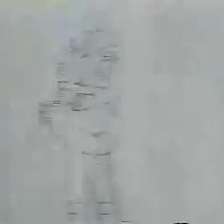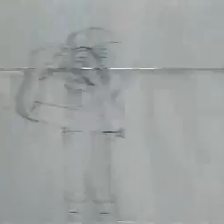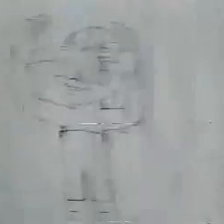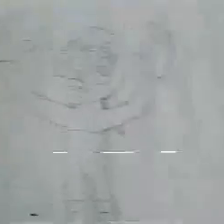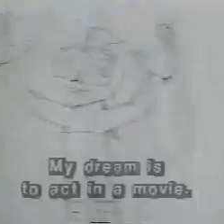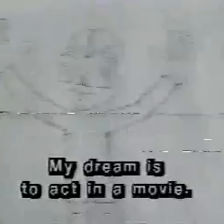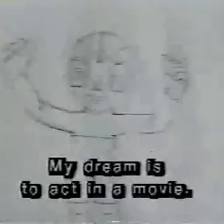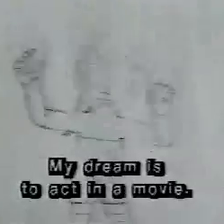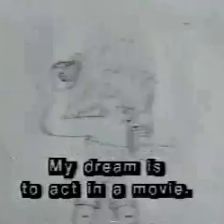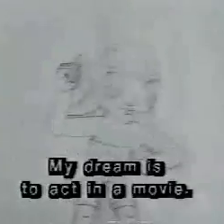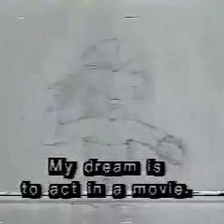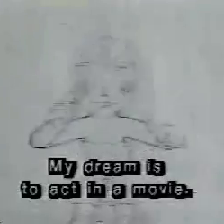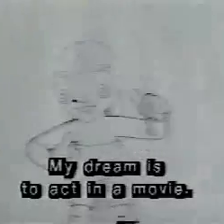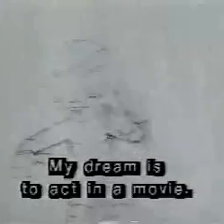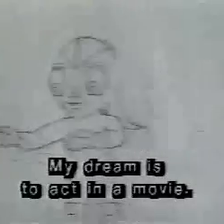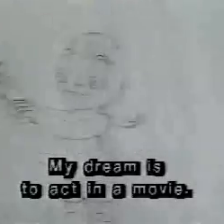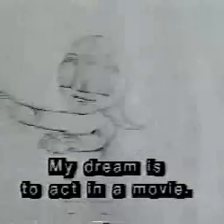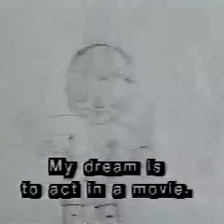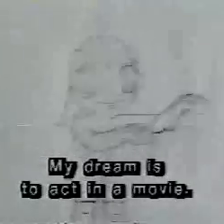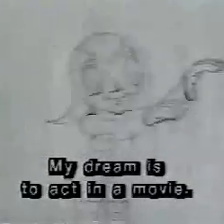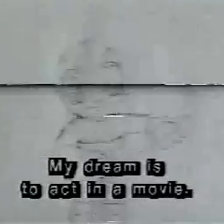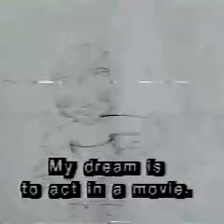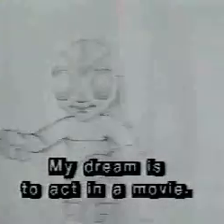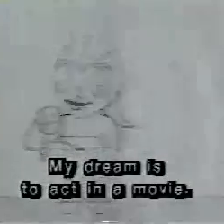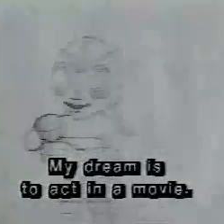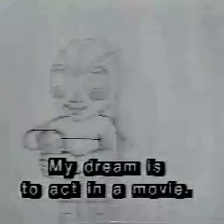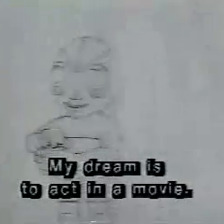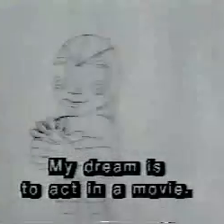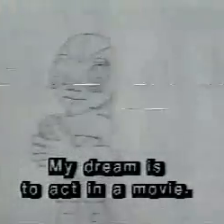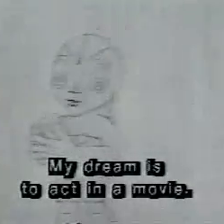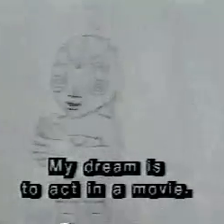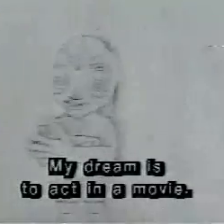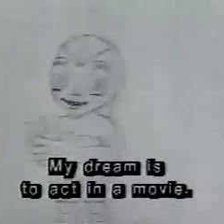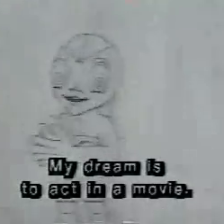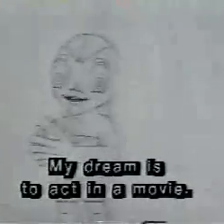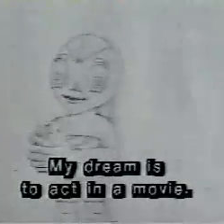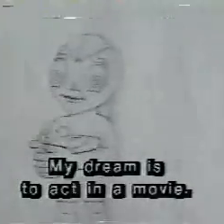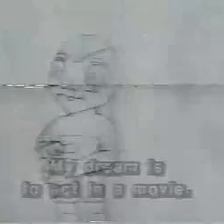My dream is to act in a movie.